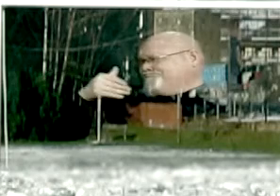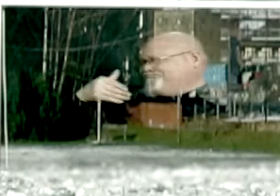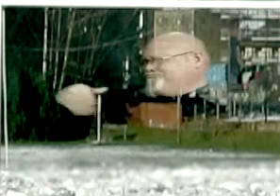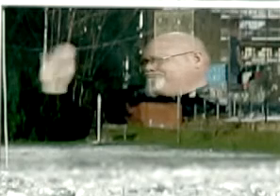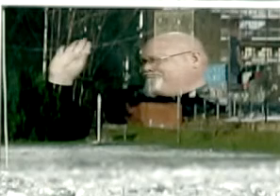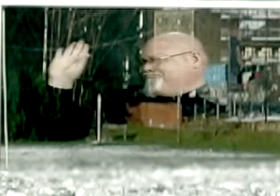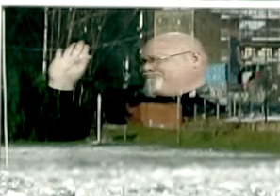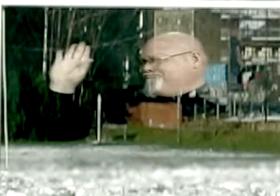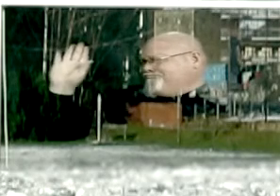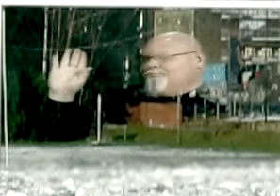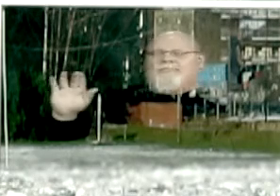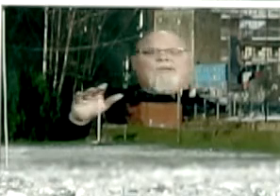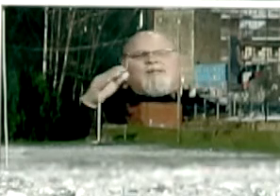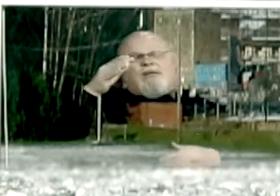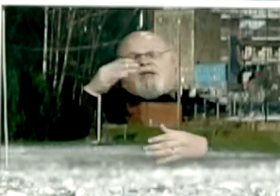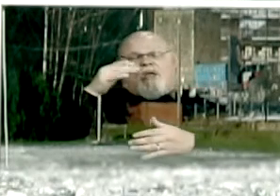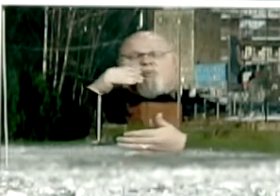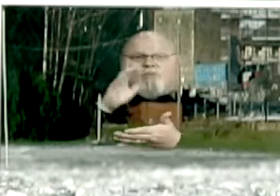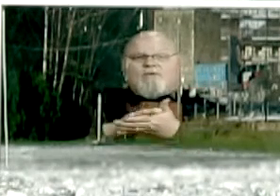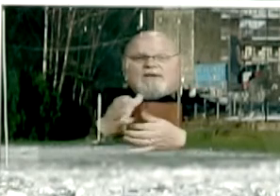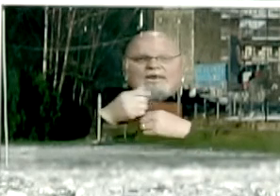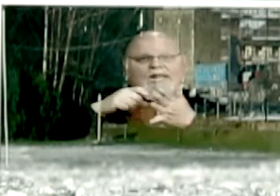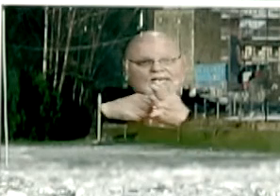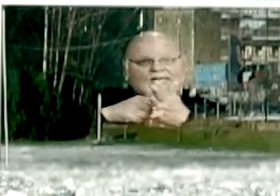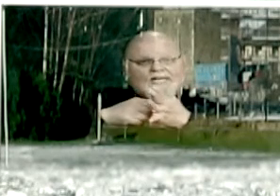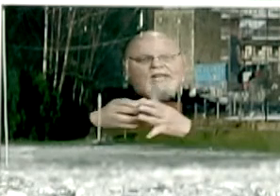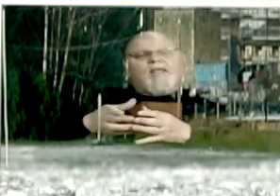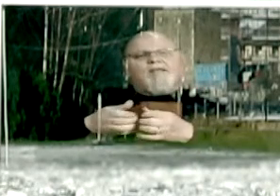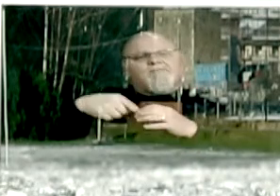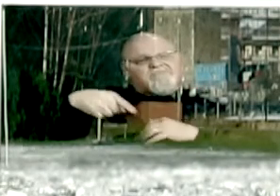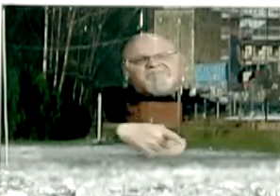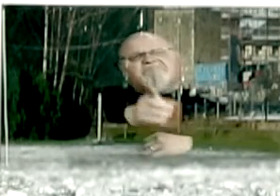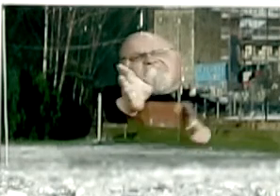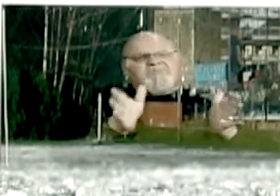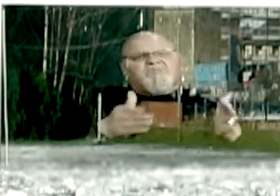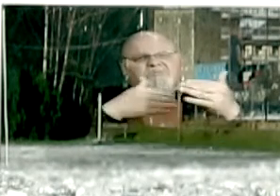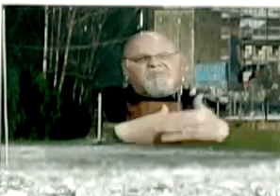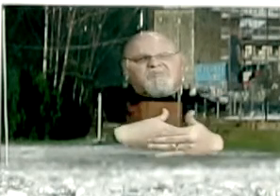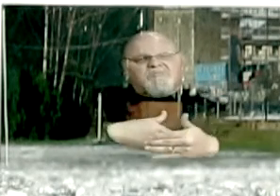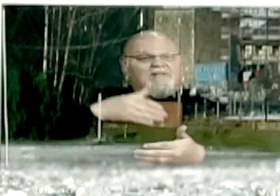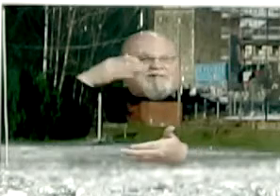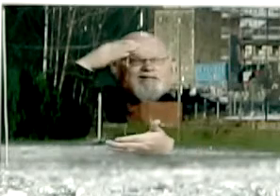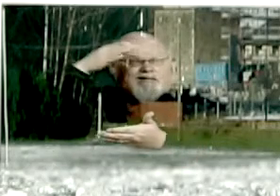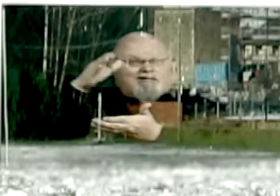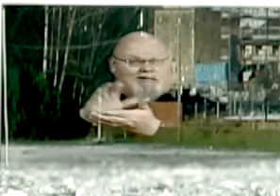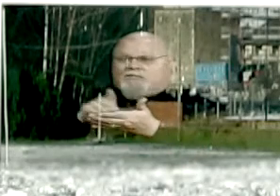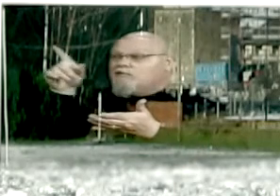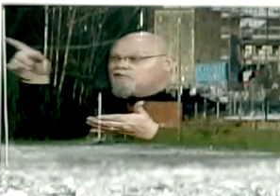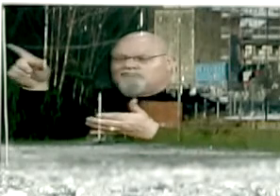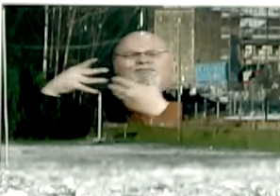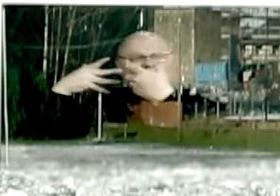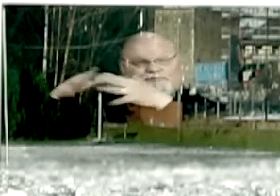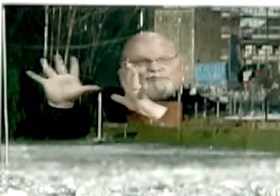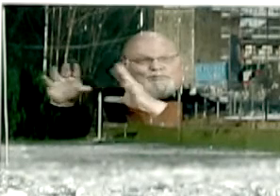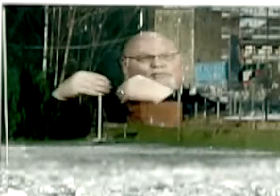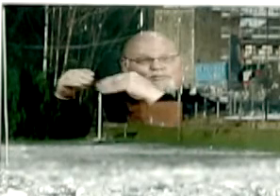The wife grabs the keys and heads off to the room. Meanwhile, the husband goes to the store to buy the drinks. He